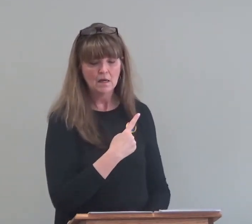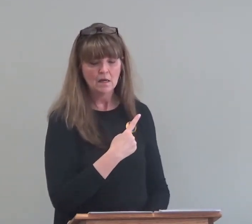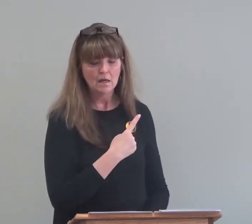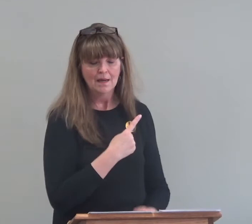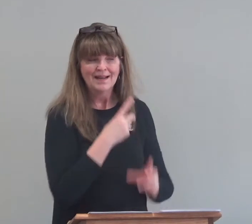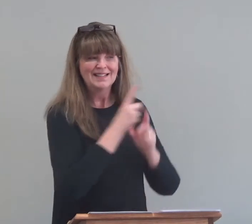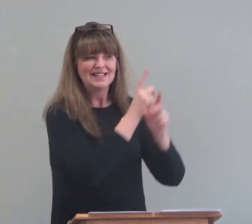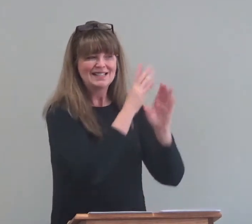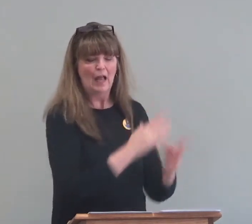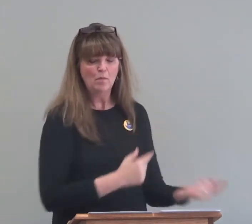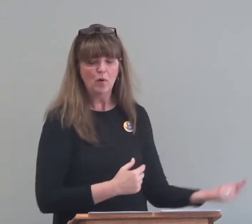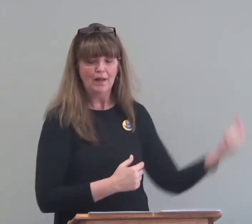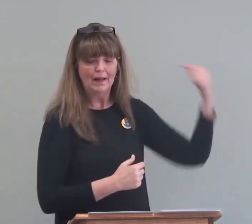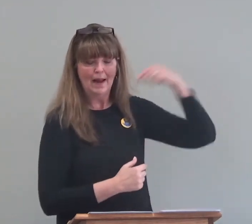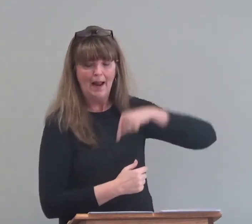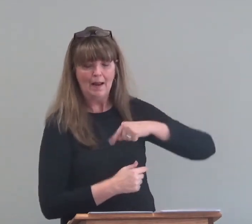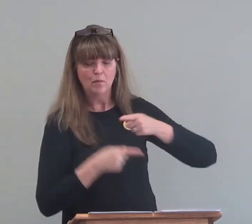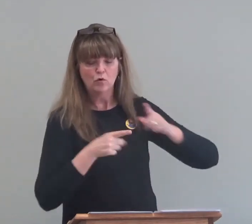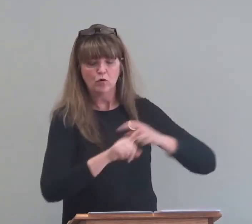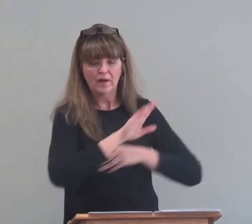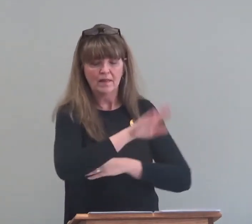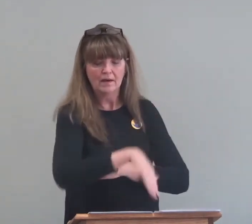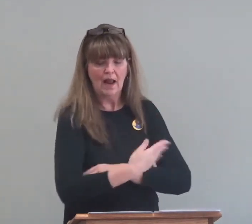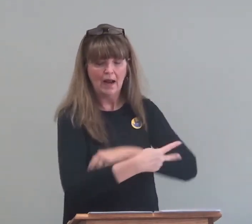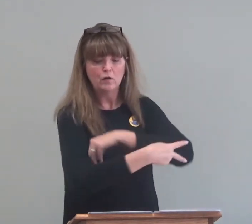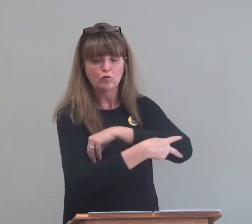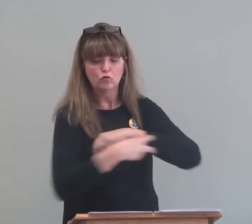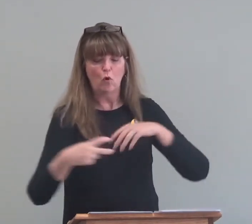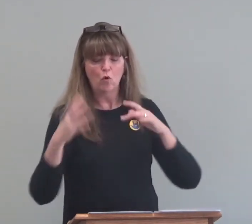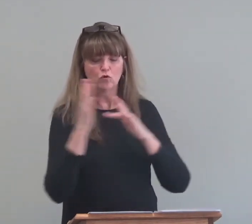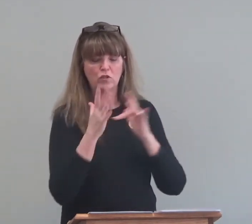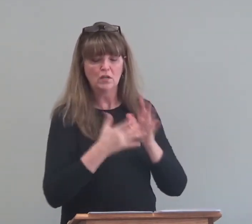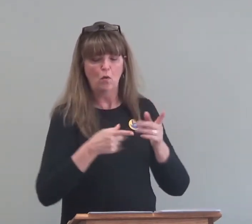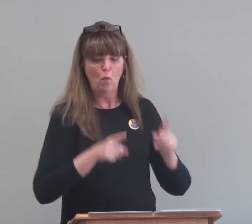say that the disciples came throughout the night